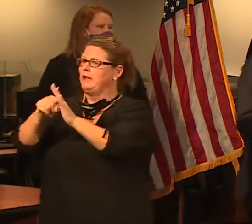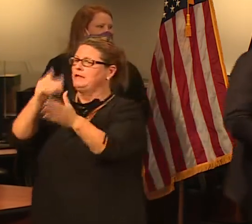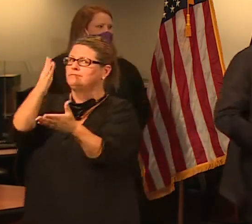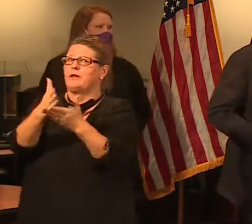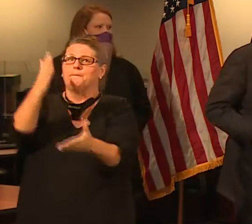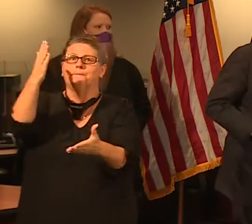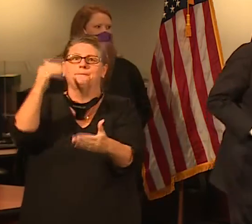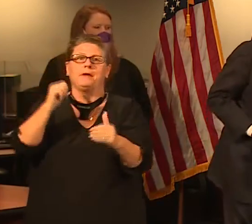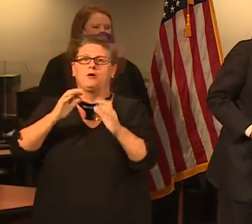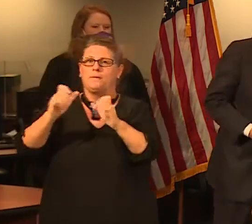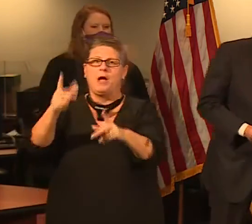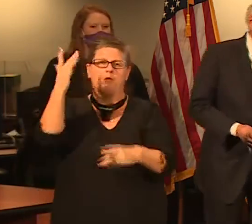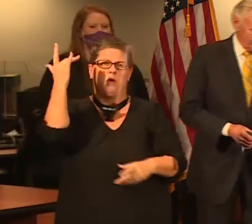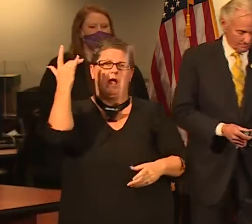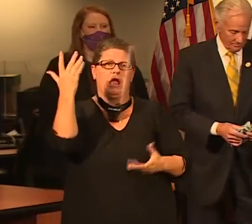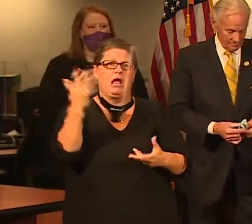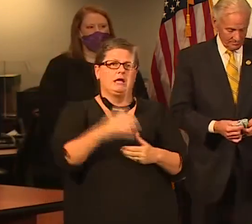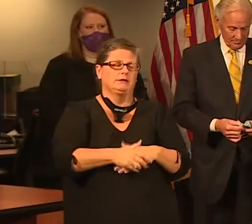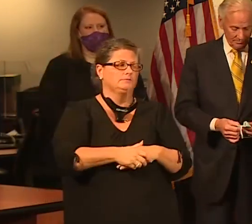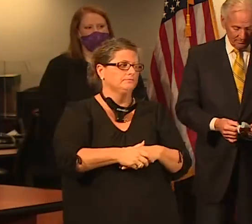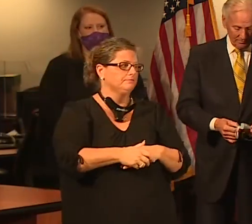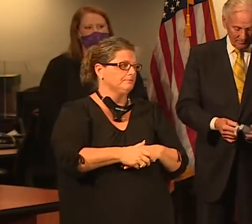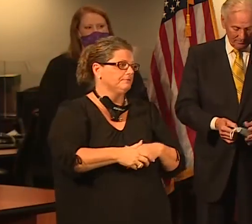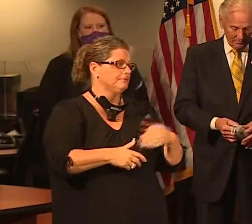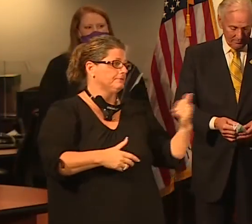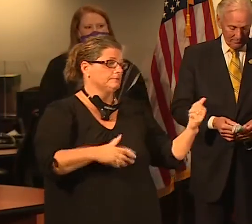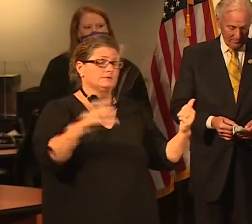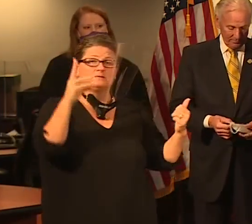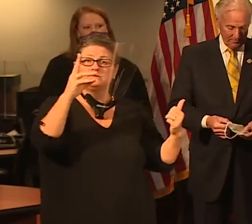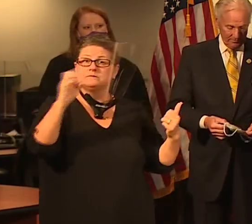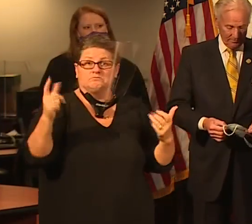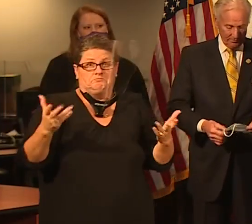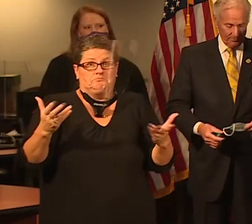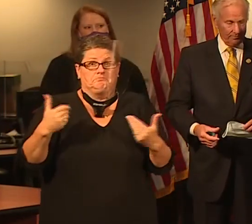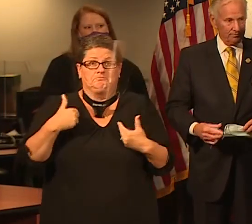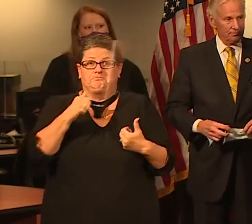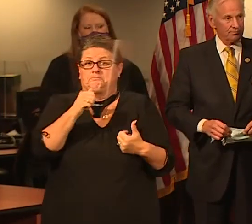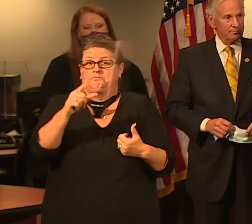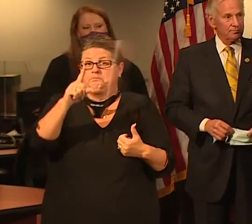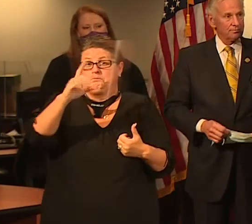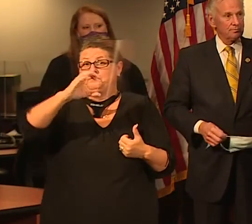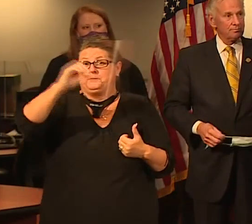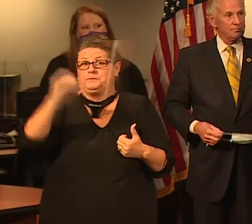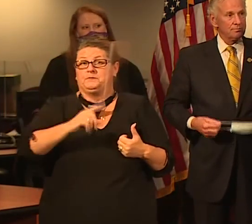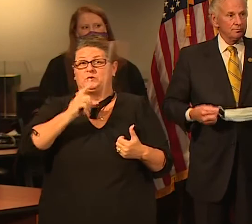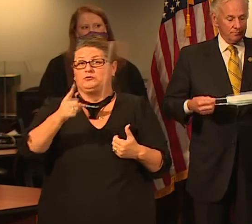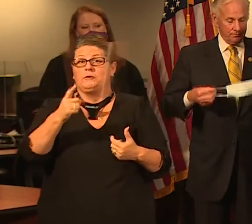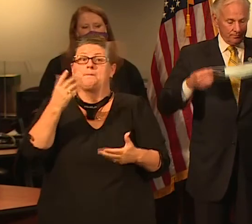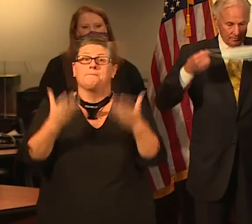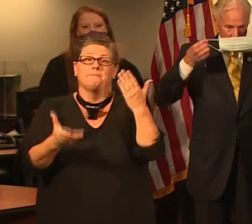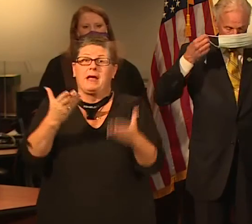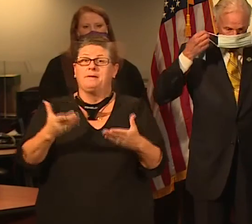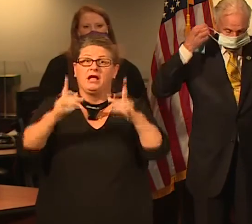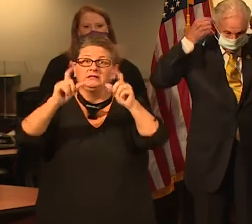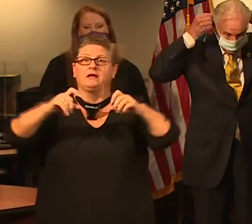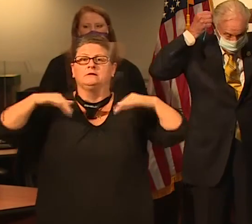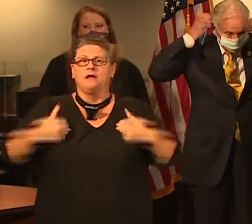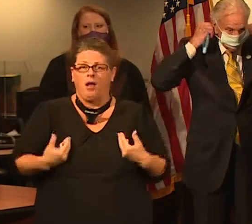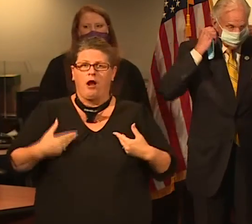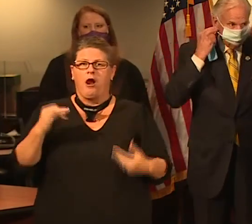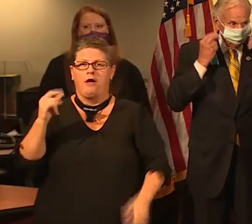why have we seen such a drop-off? Well, we're not exactly sure, but we think some of it is testing fatigue.